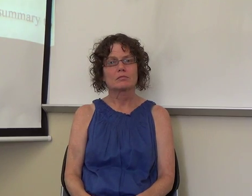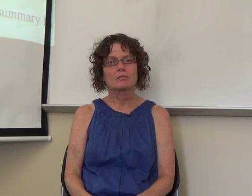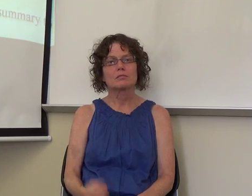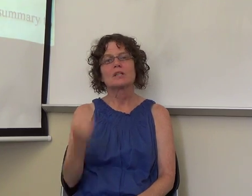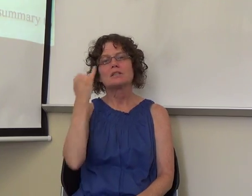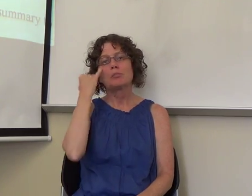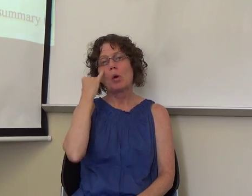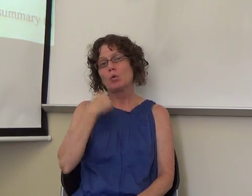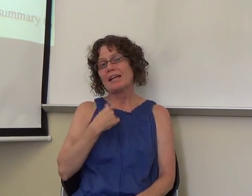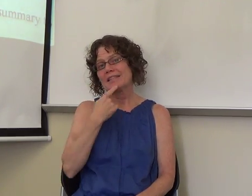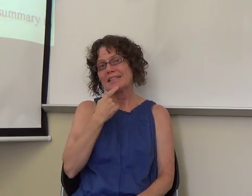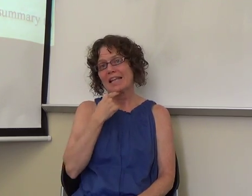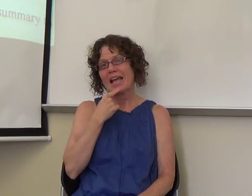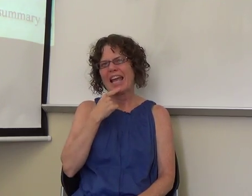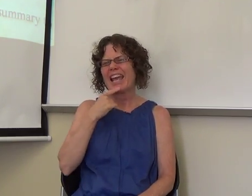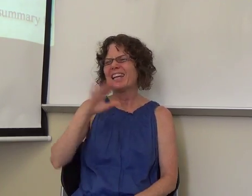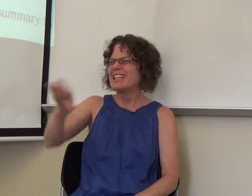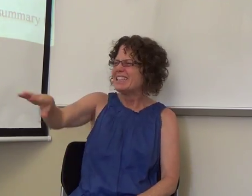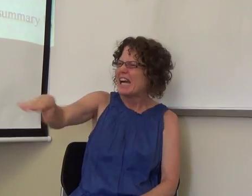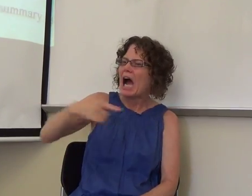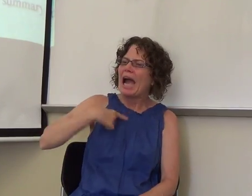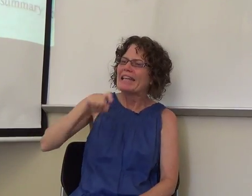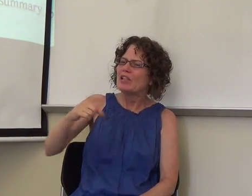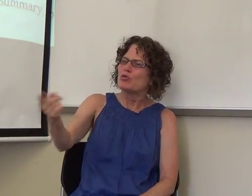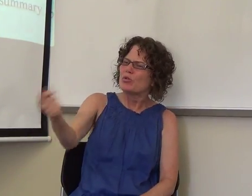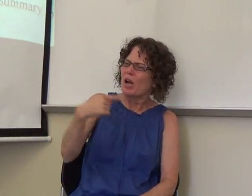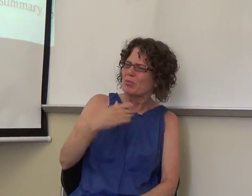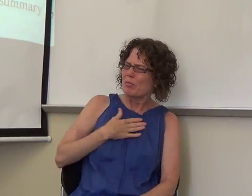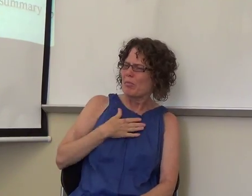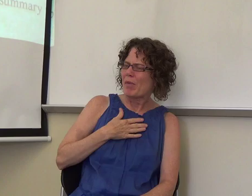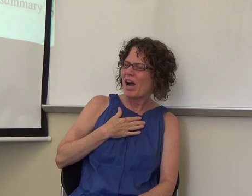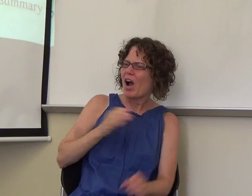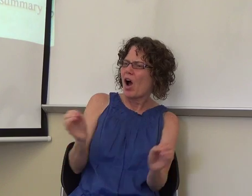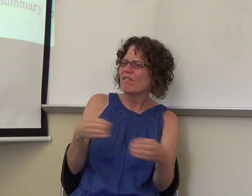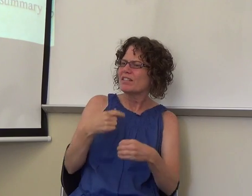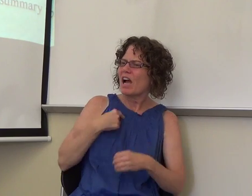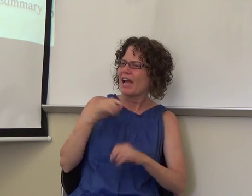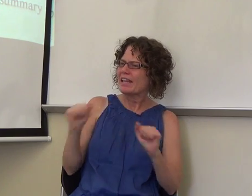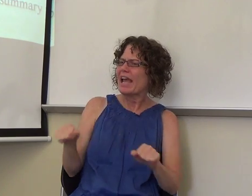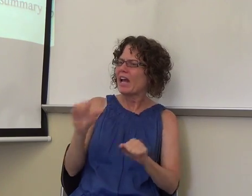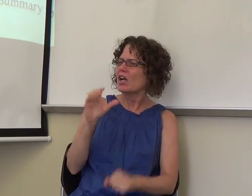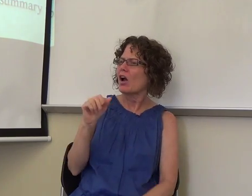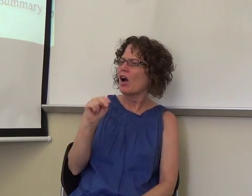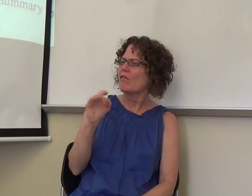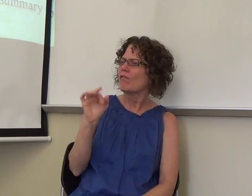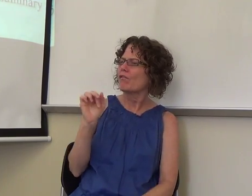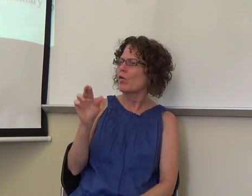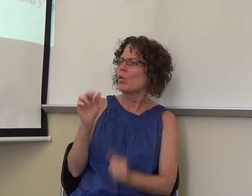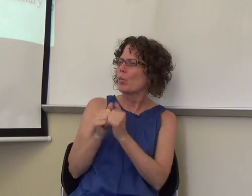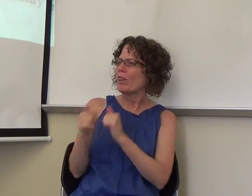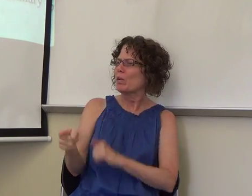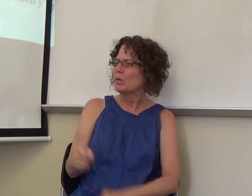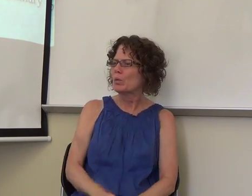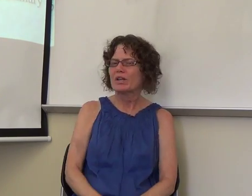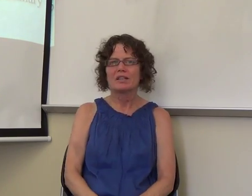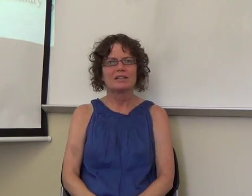George, I need you to come to my office so I can confer with you. What does that word mean? I put, Oh, make